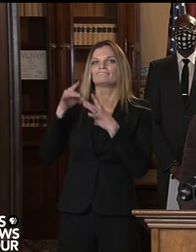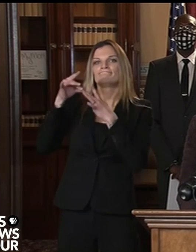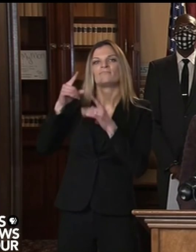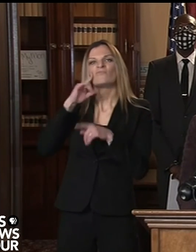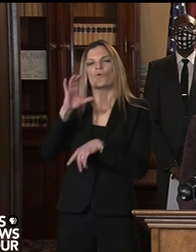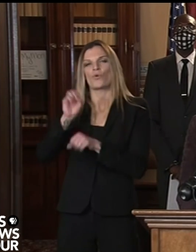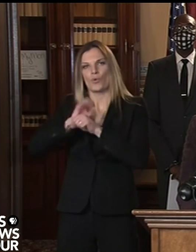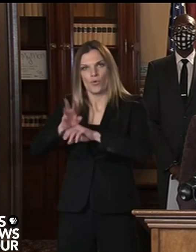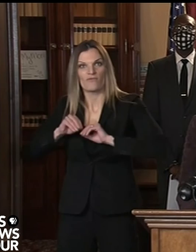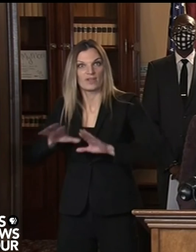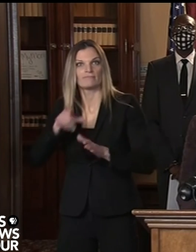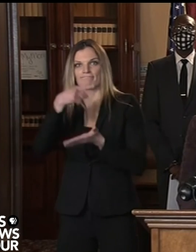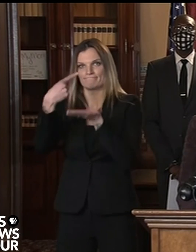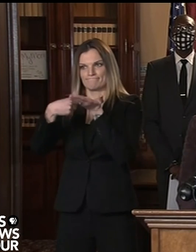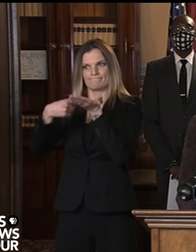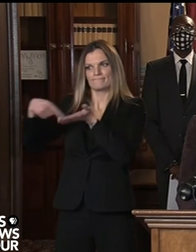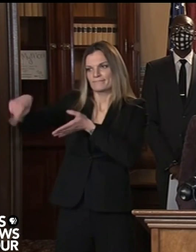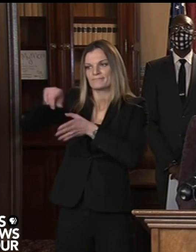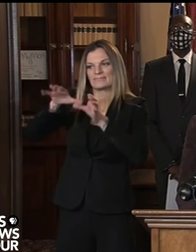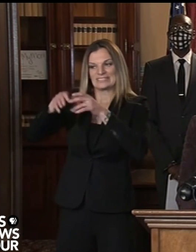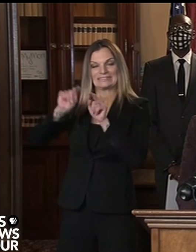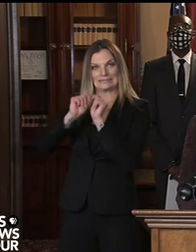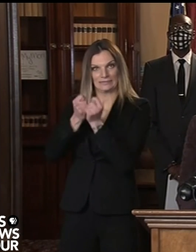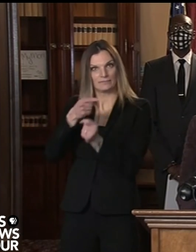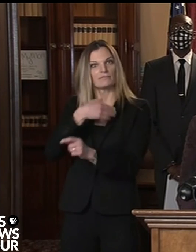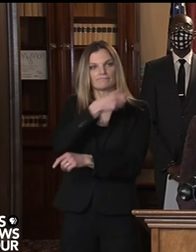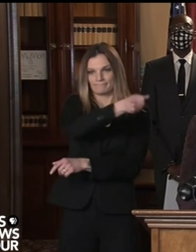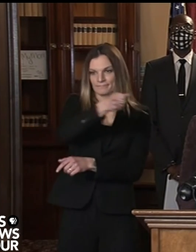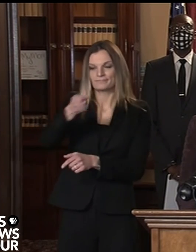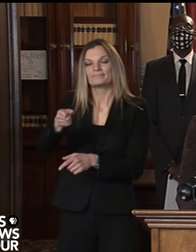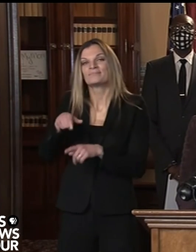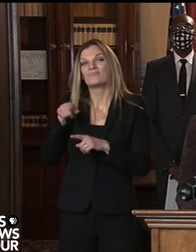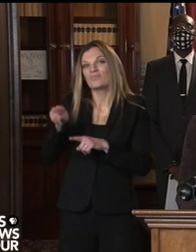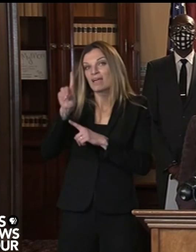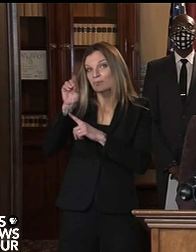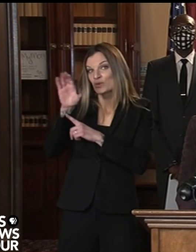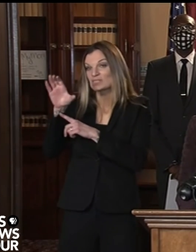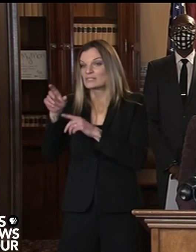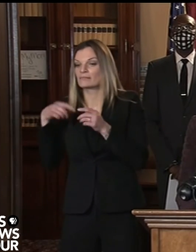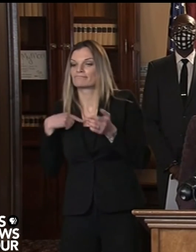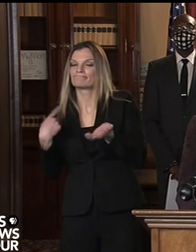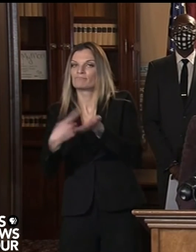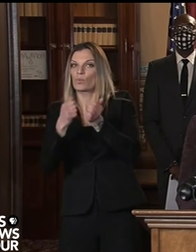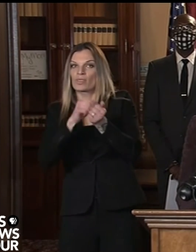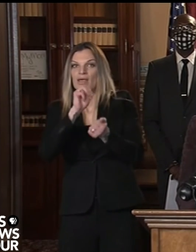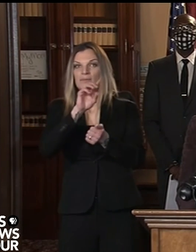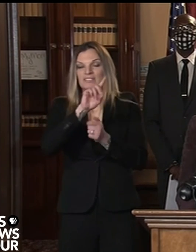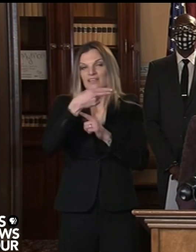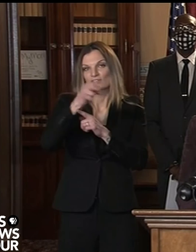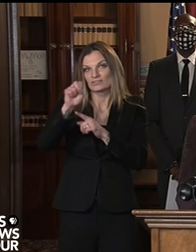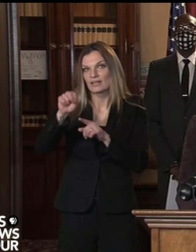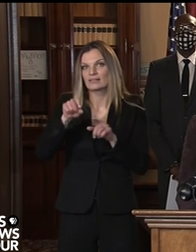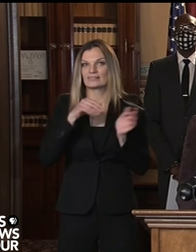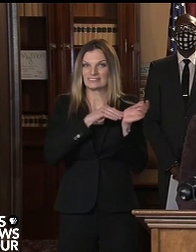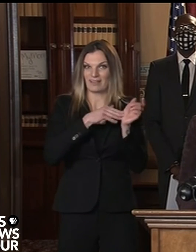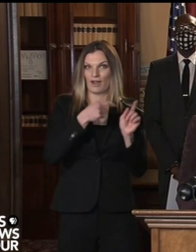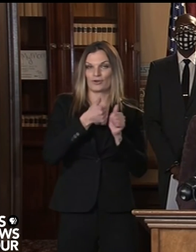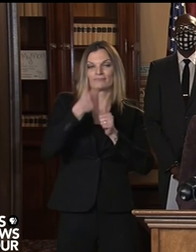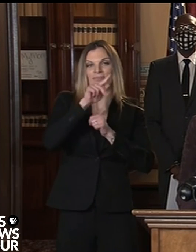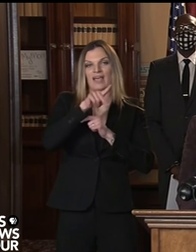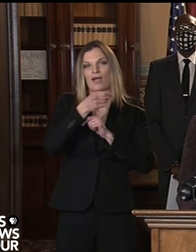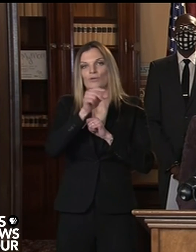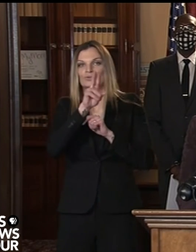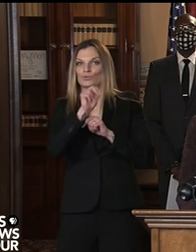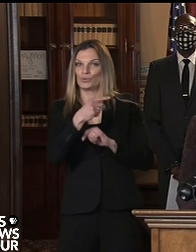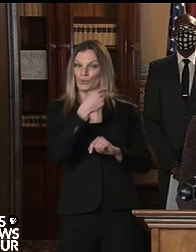So the MDOC leadership has regular meetings with MDHHS and Dr. Khaldun and